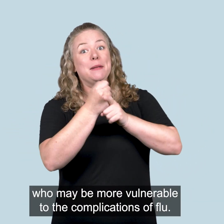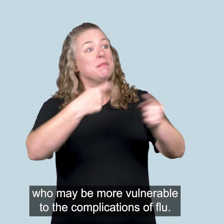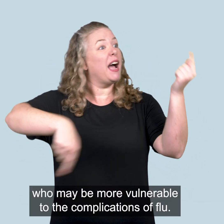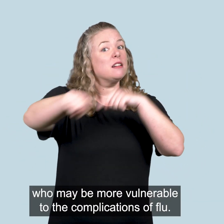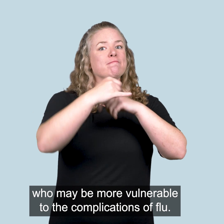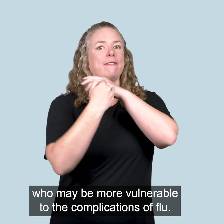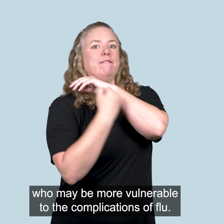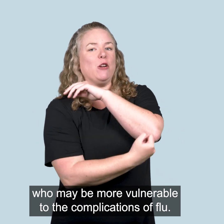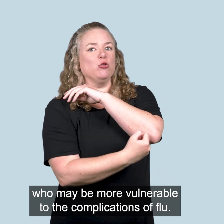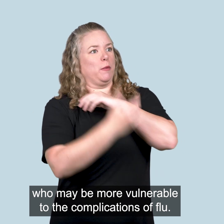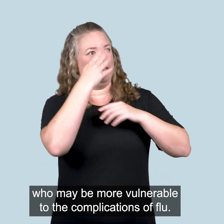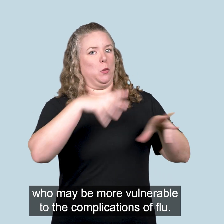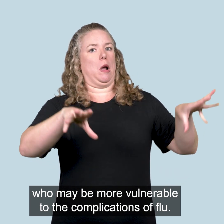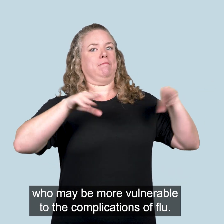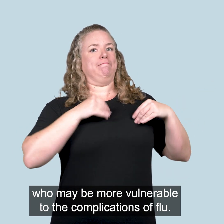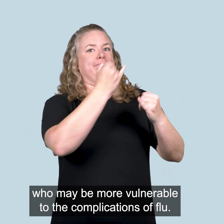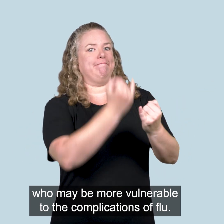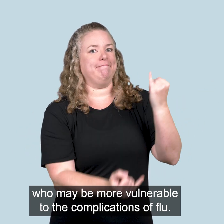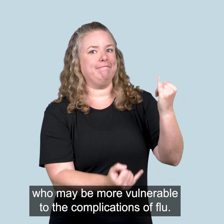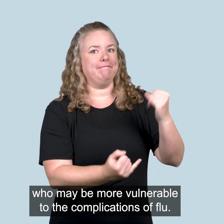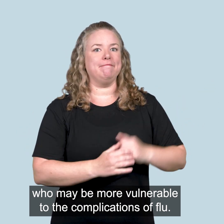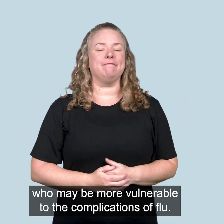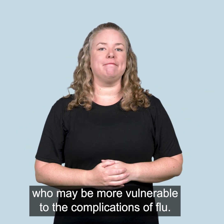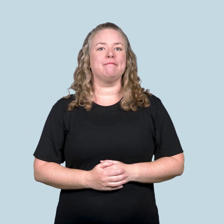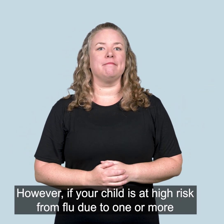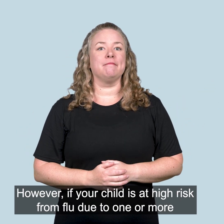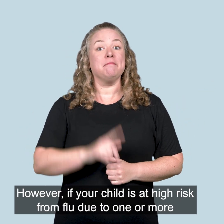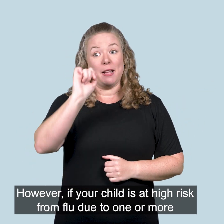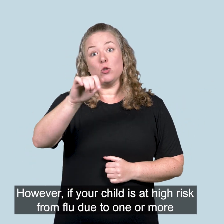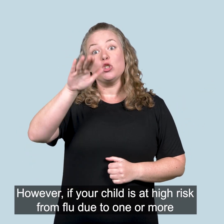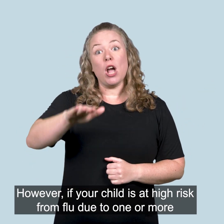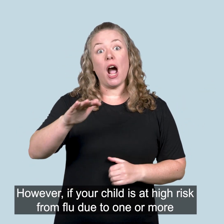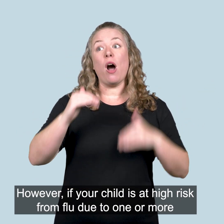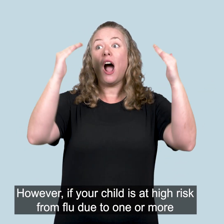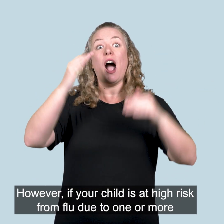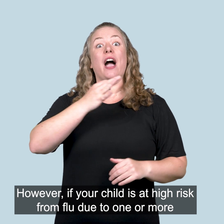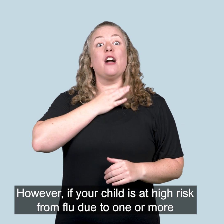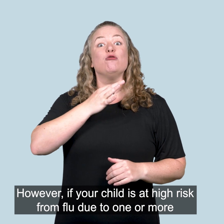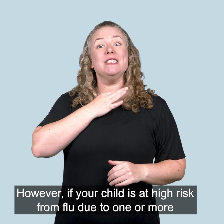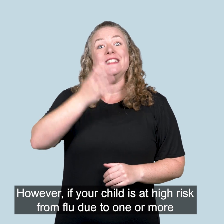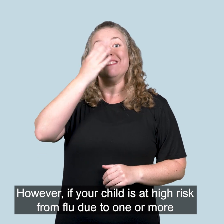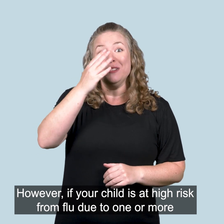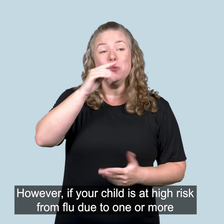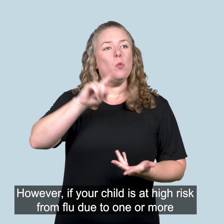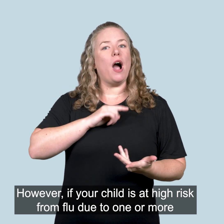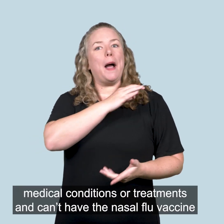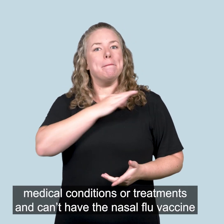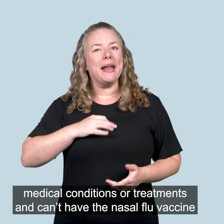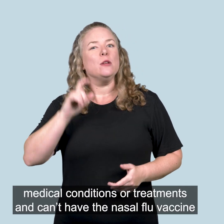others, who may be more vulnerable to the complications of flu. However, If your child is at high risk from flu due